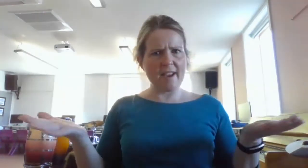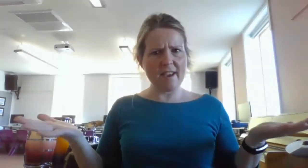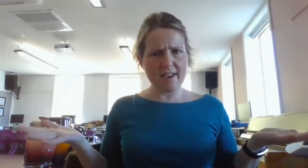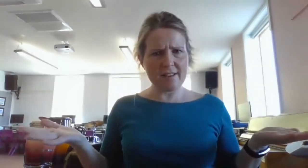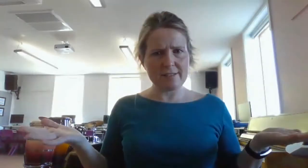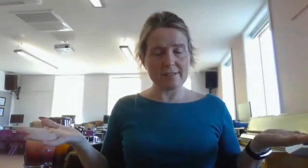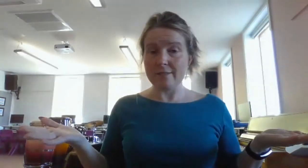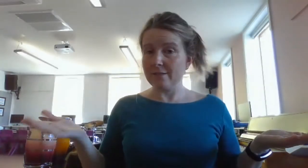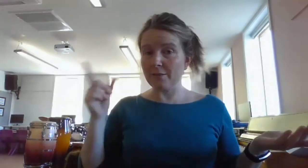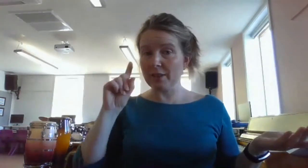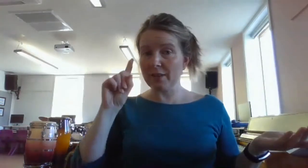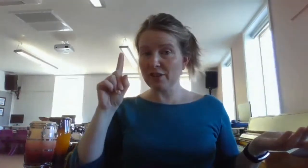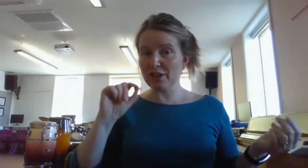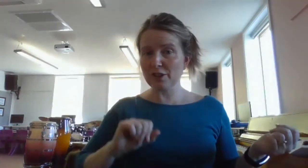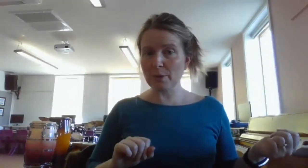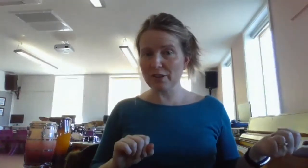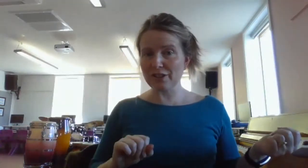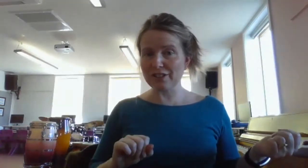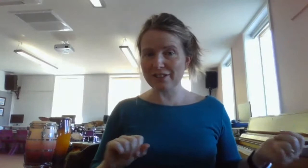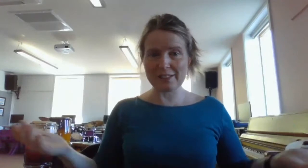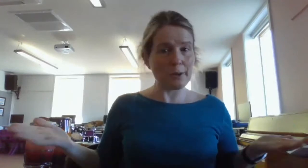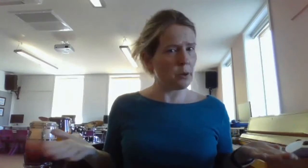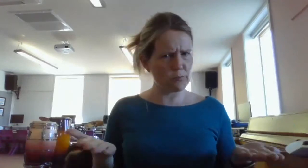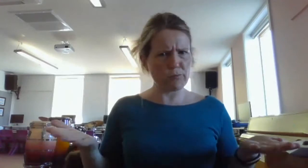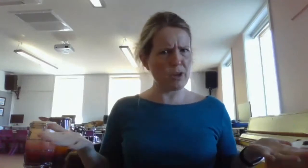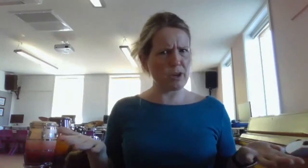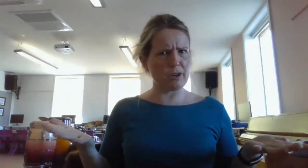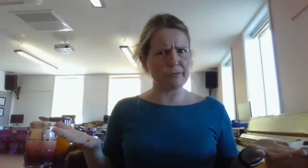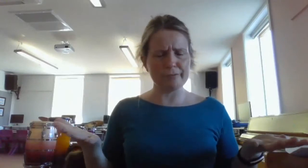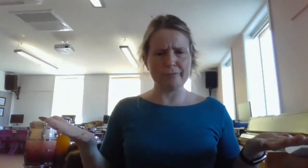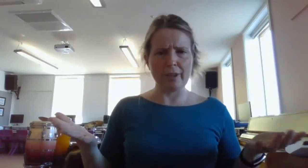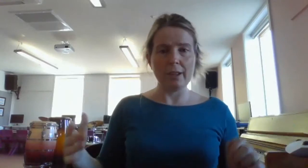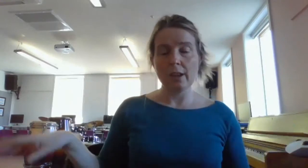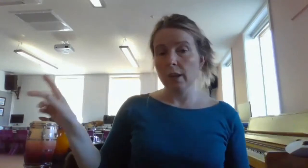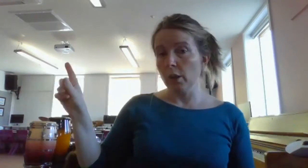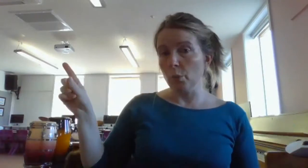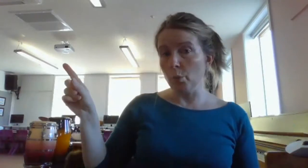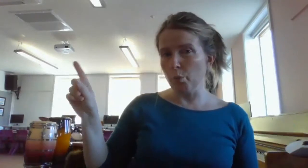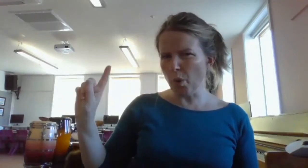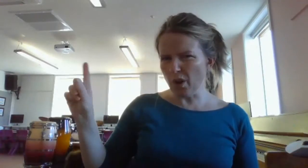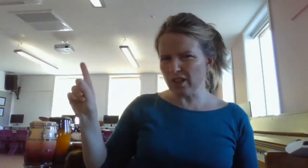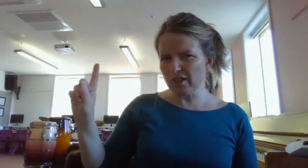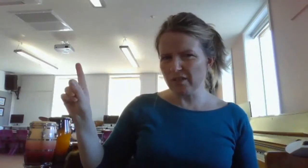Where? Don't forget facial expressions. Where? What?